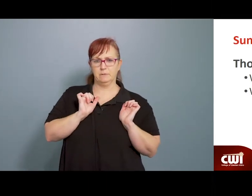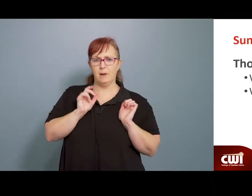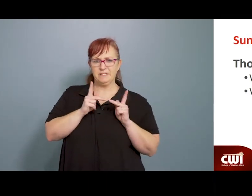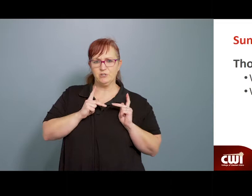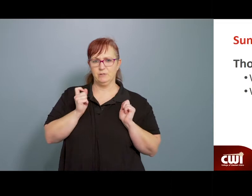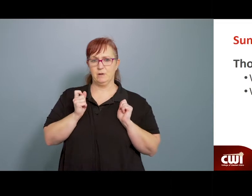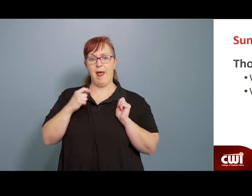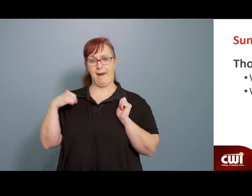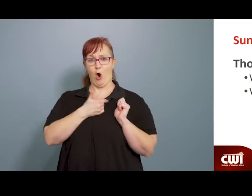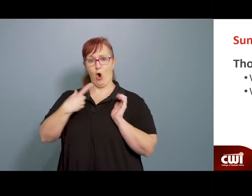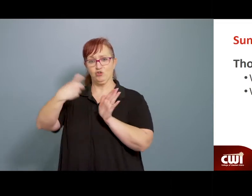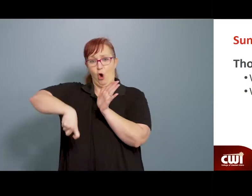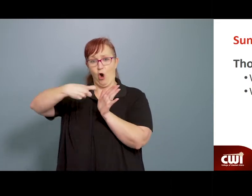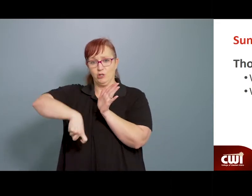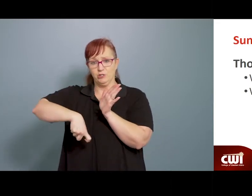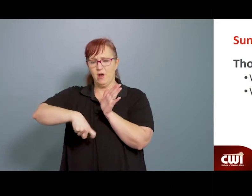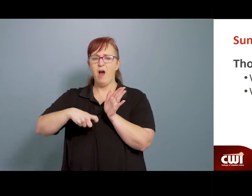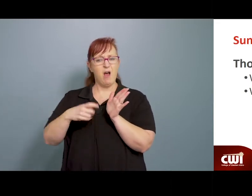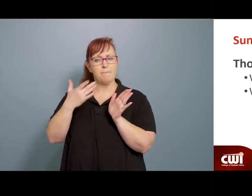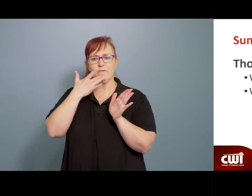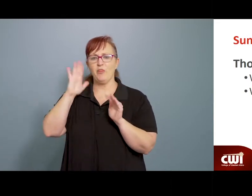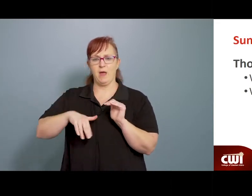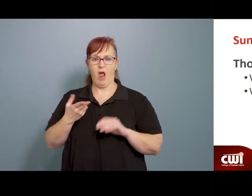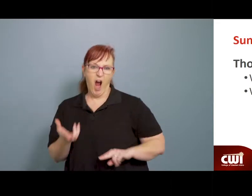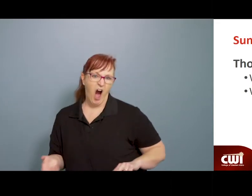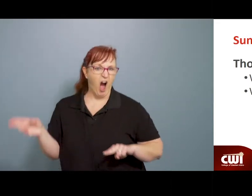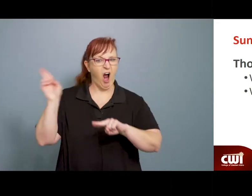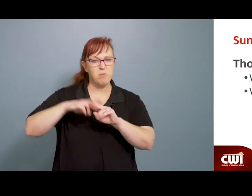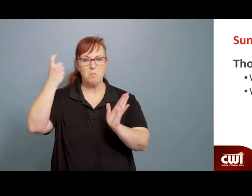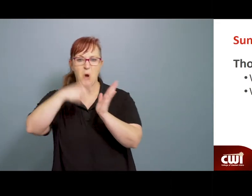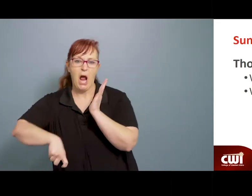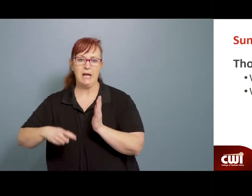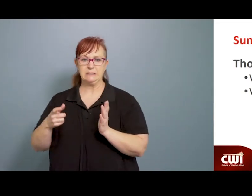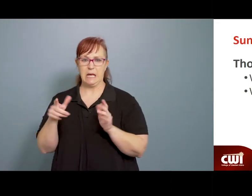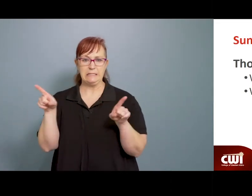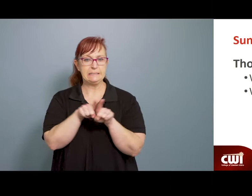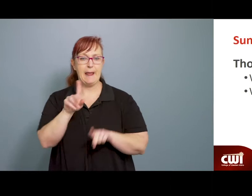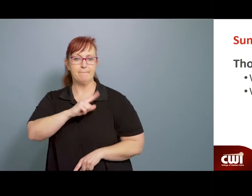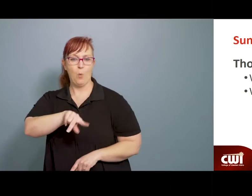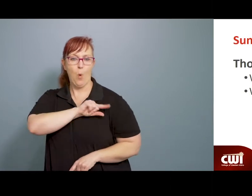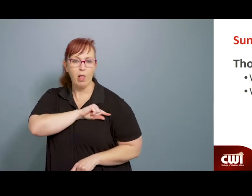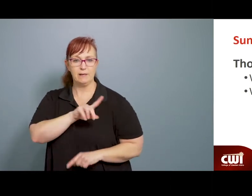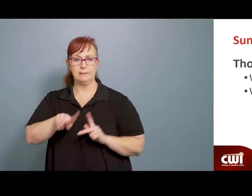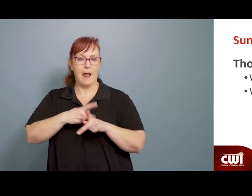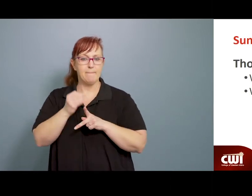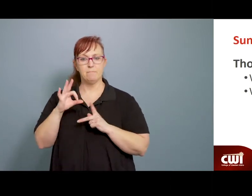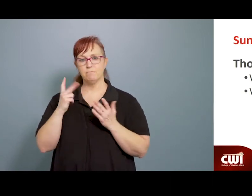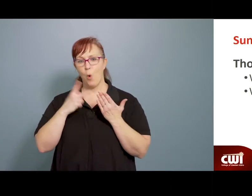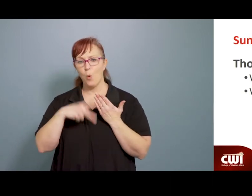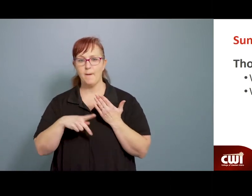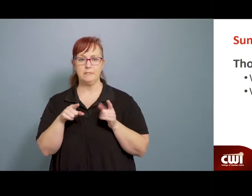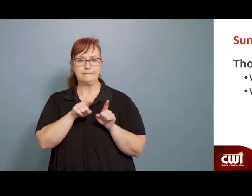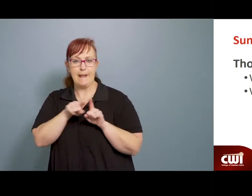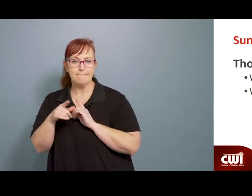price point, then much higher, having to figure out how we deliver the same quality and the same type of programs with the